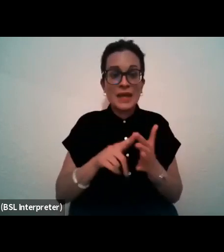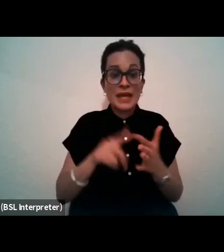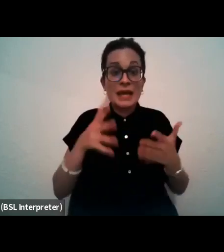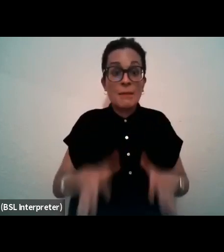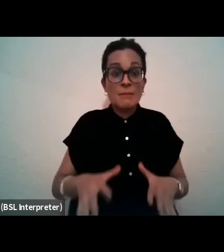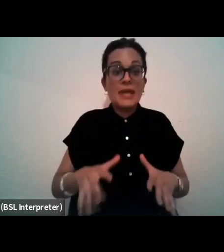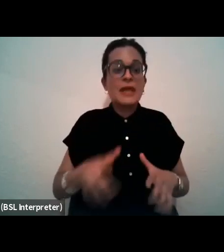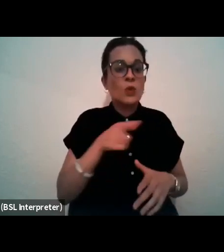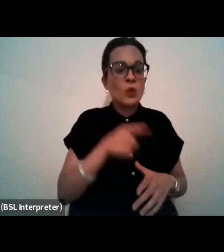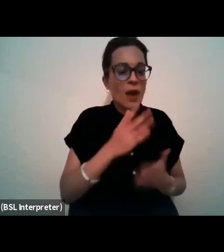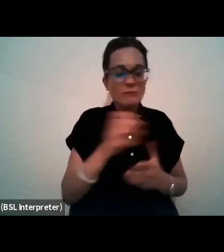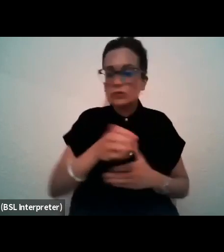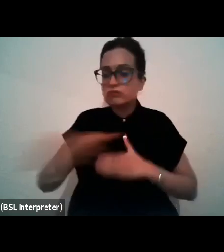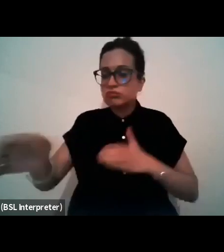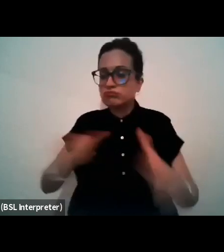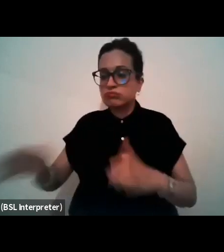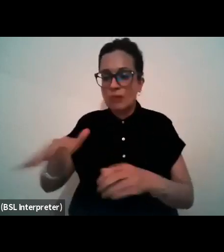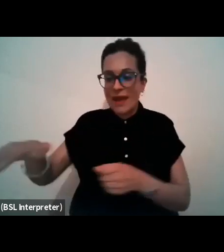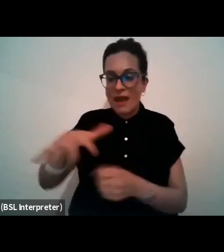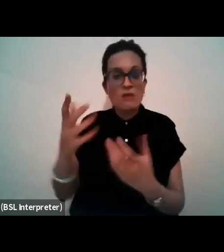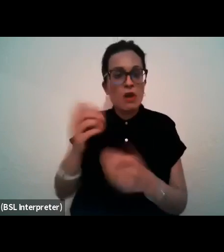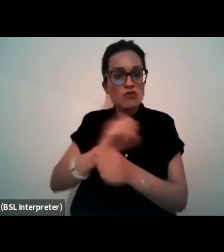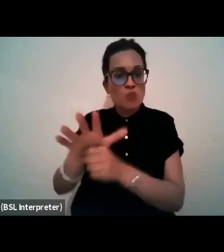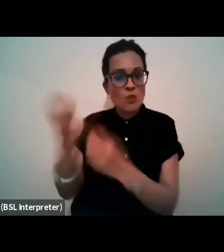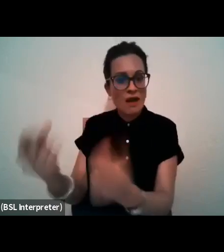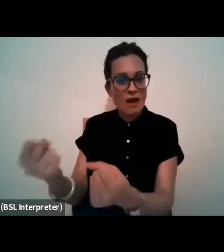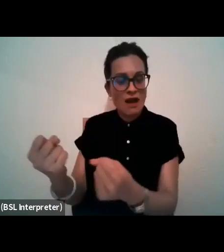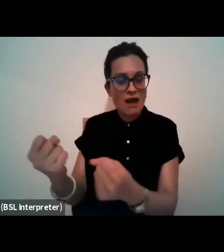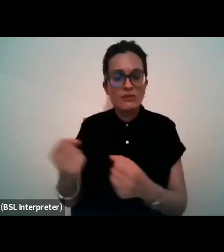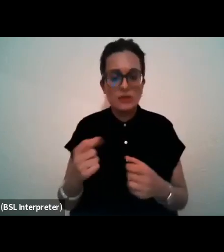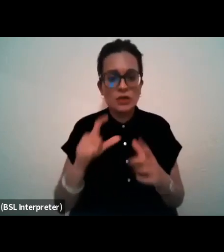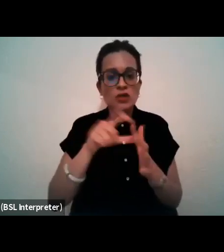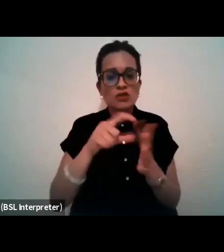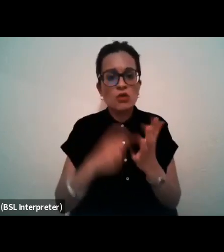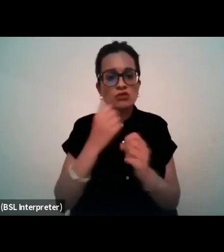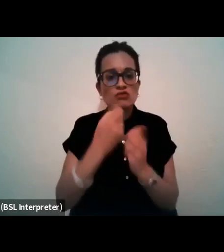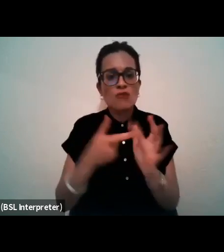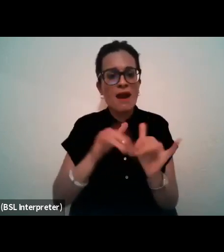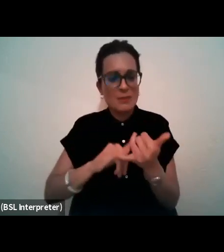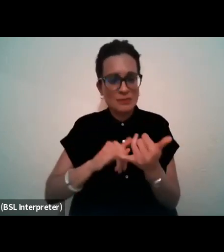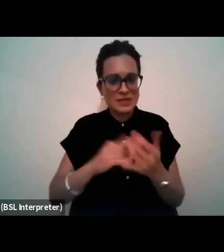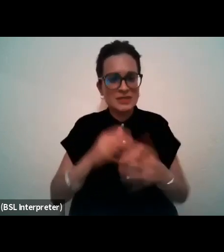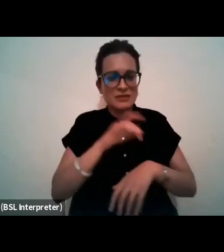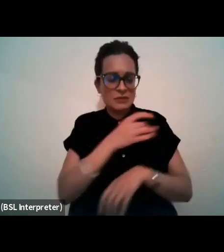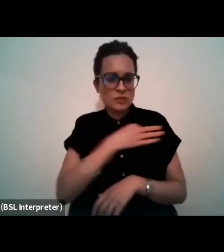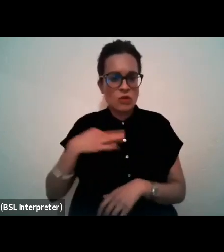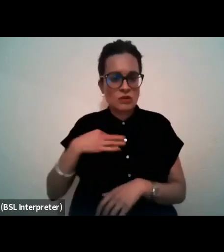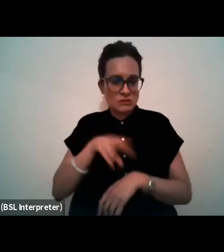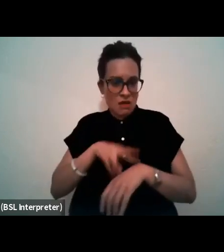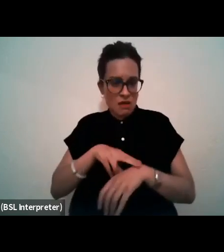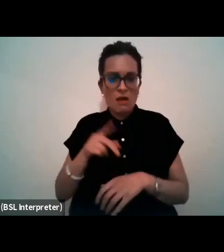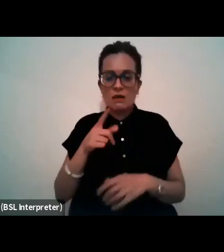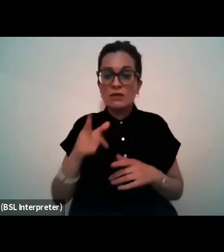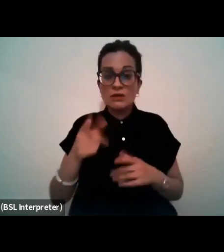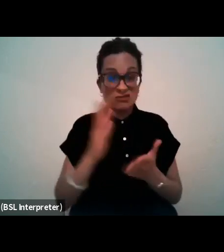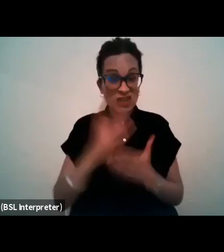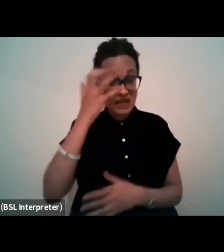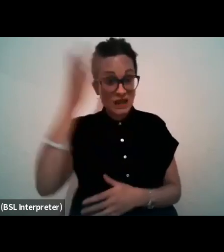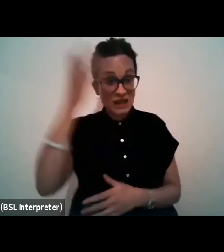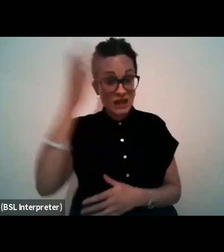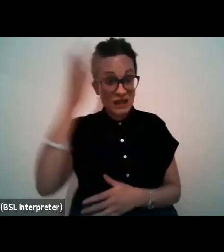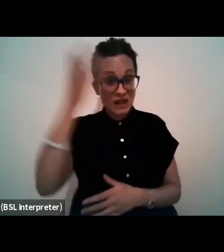COVID areas. Dr. David Grimes, a former consultant physician, said, the government is failing in two ways,